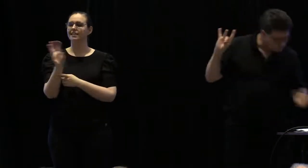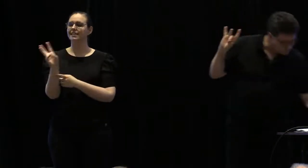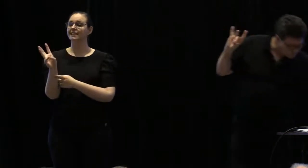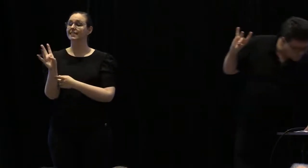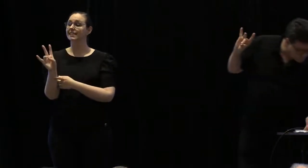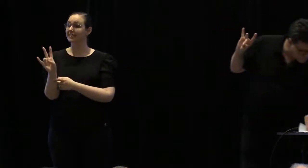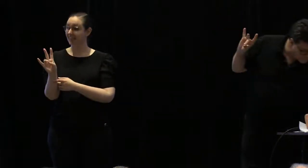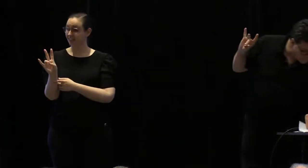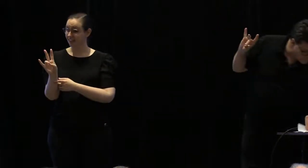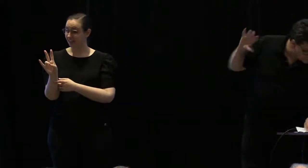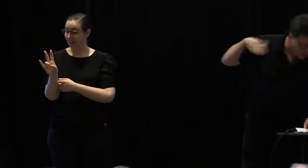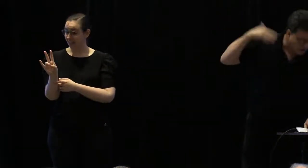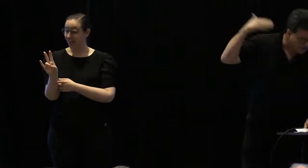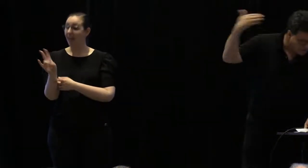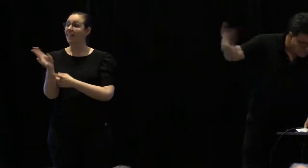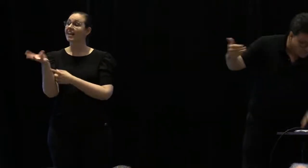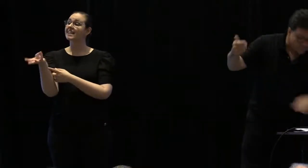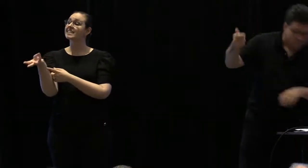in